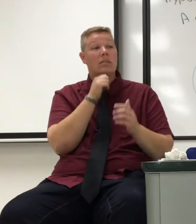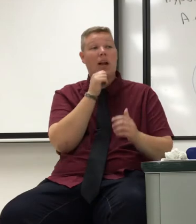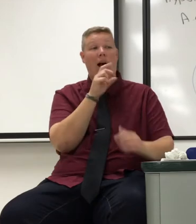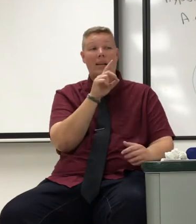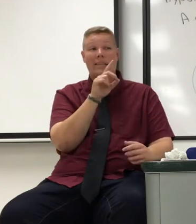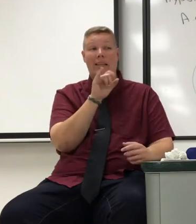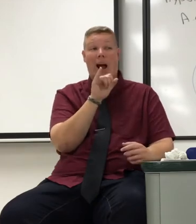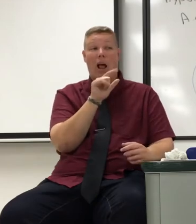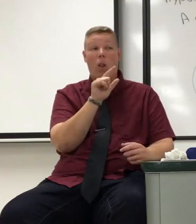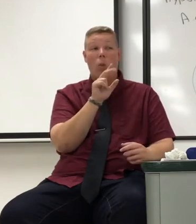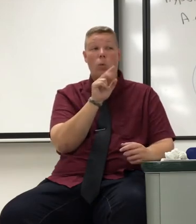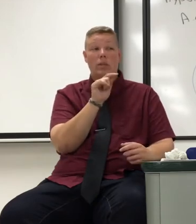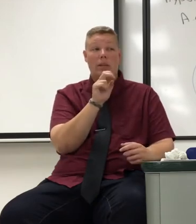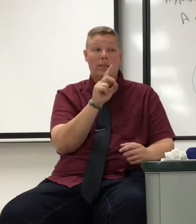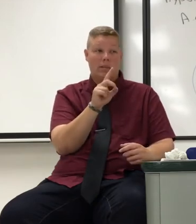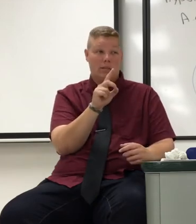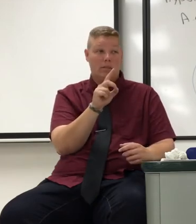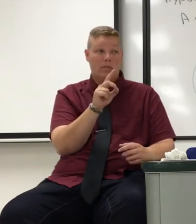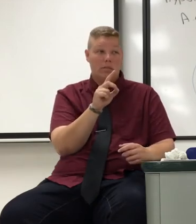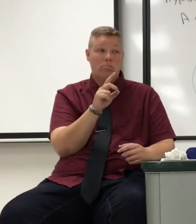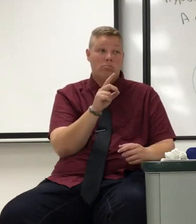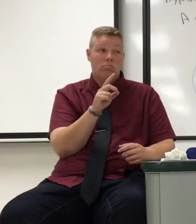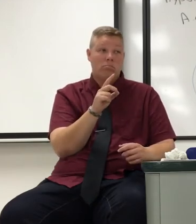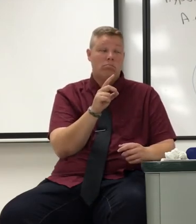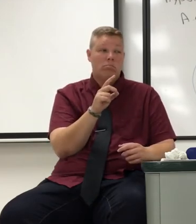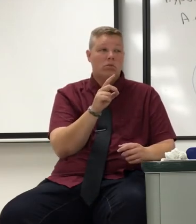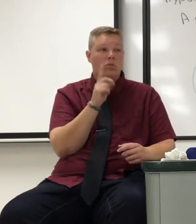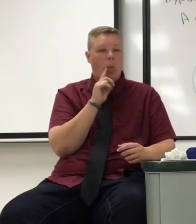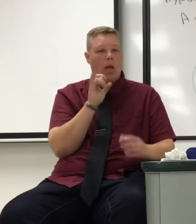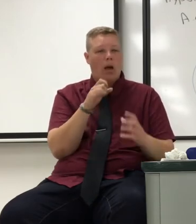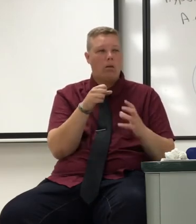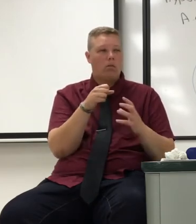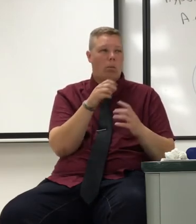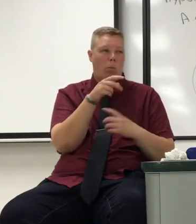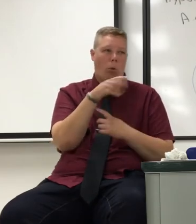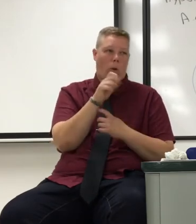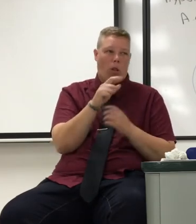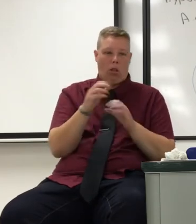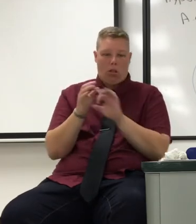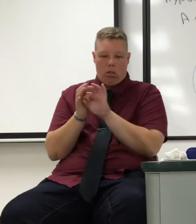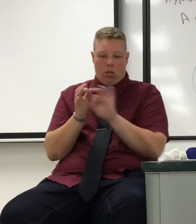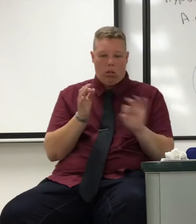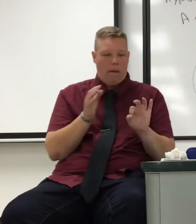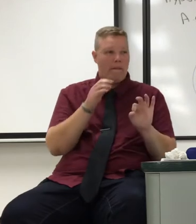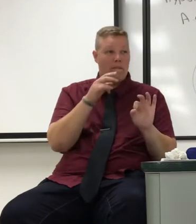the systemic circulation. So what this portal vein allows is, well, you know,